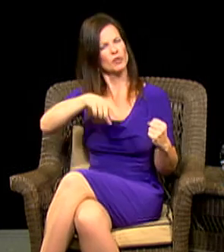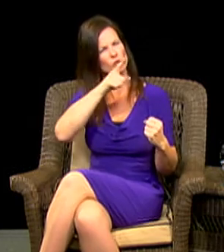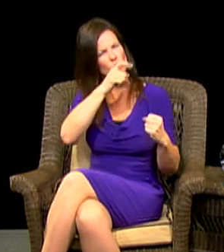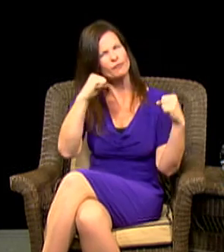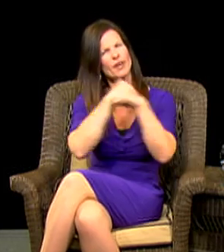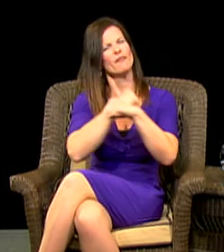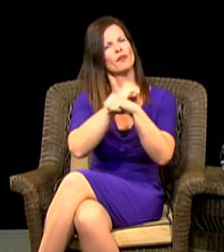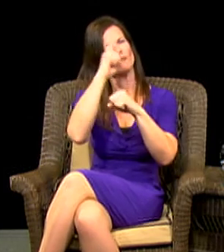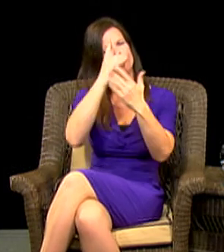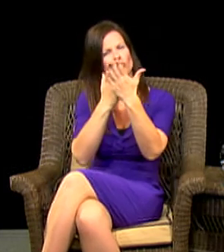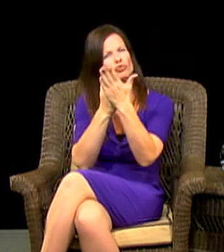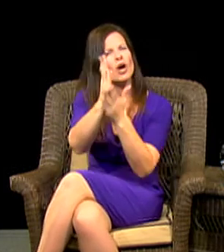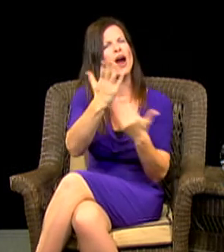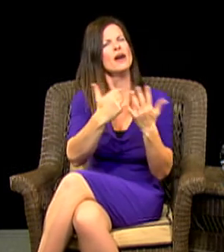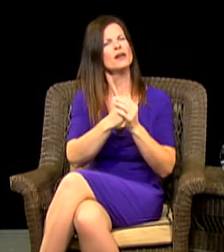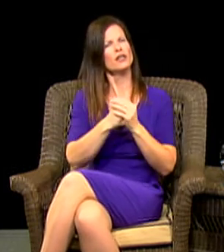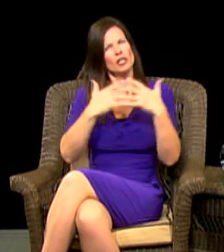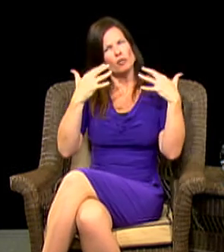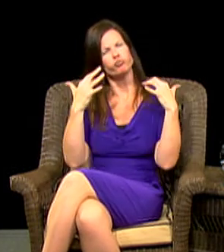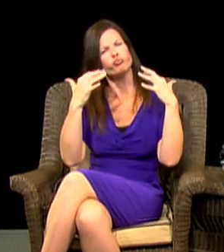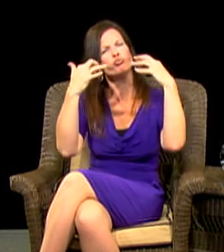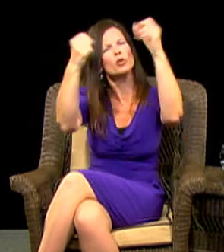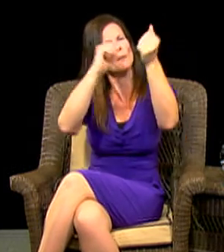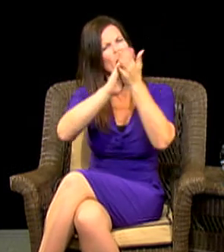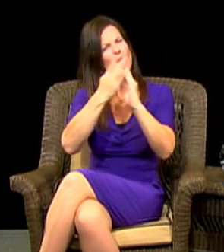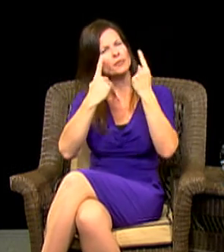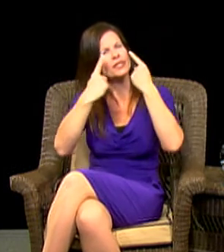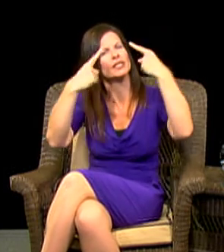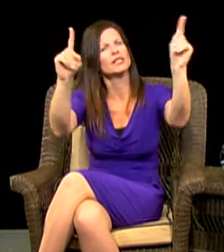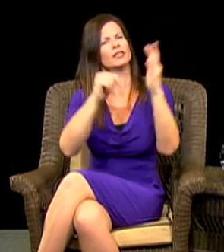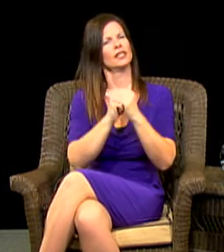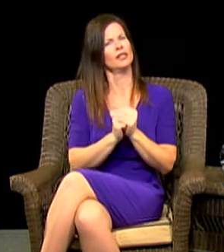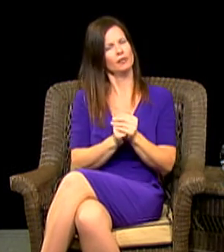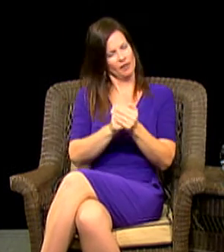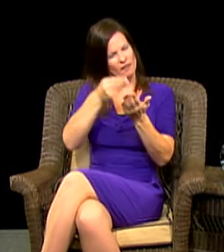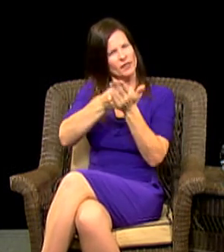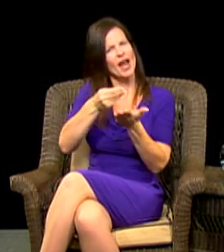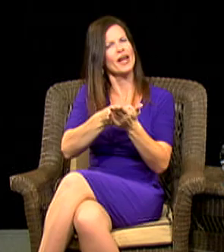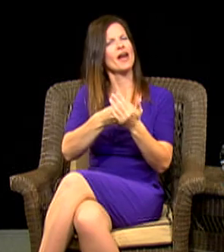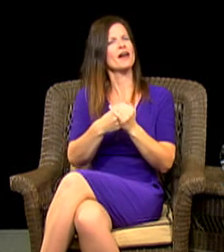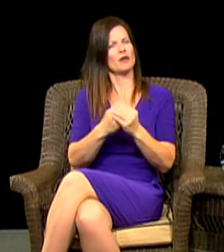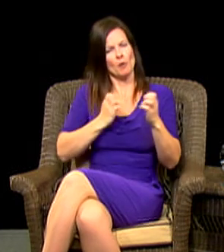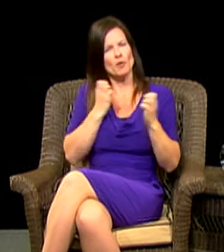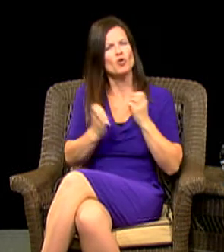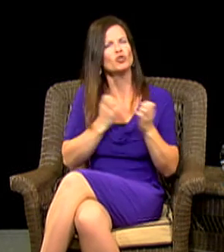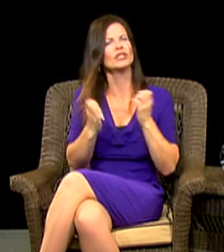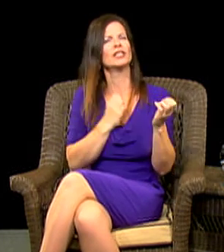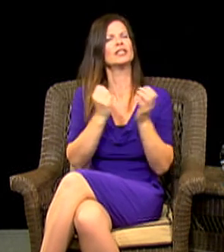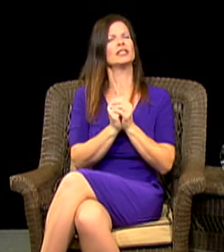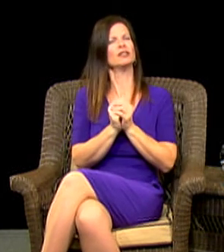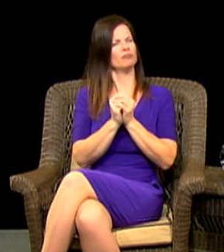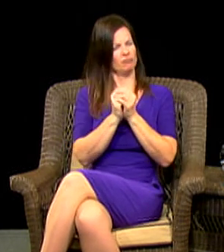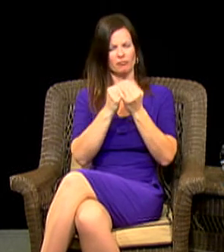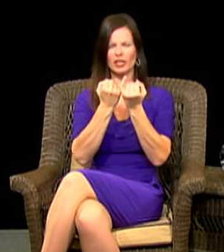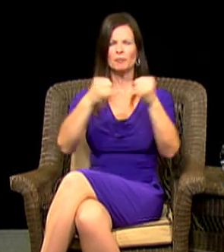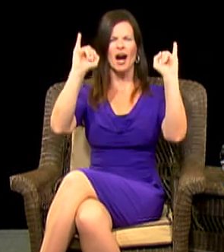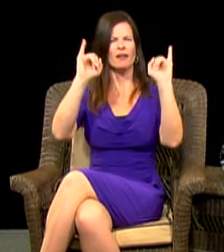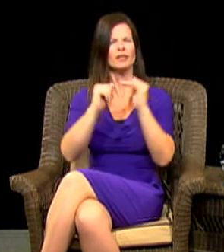really represents strong women who fight for their rights, who become successful no matter what, who are